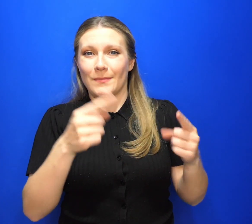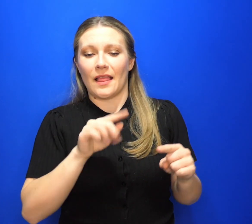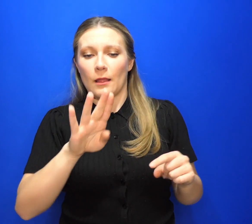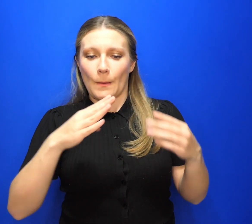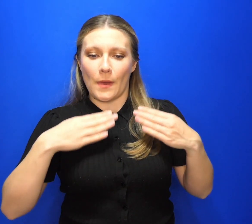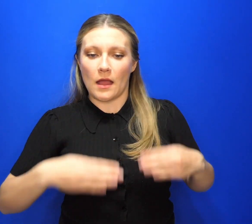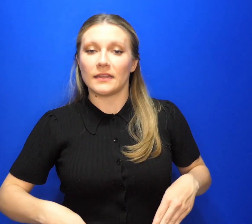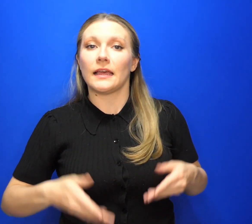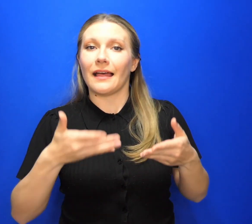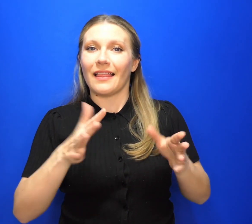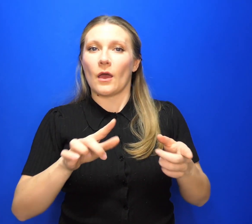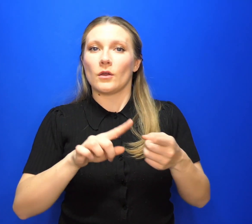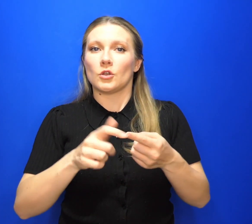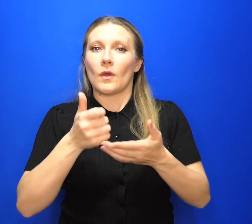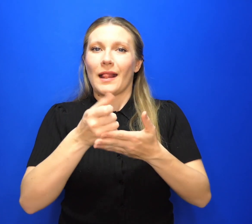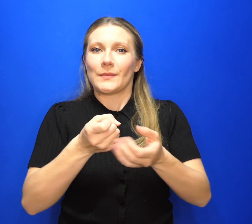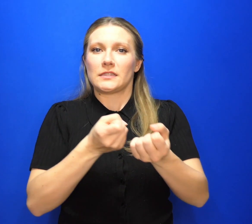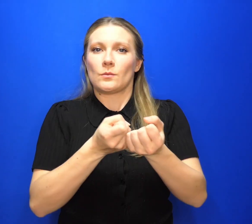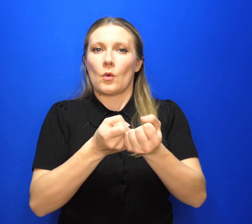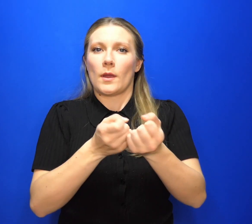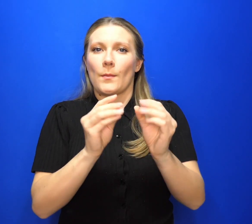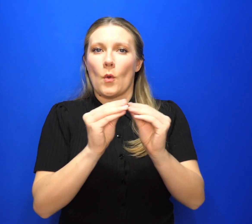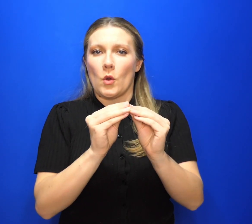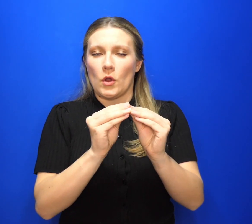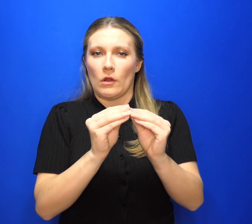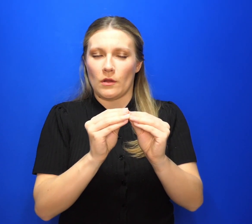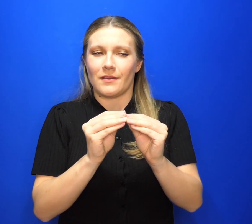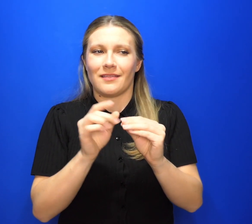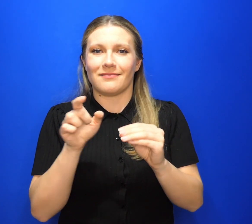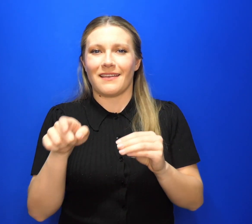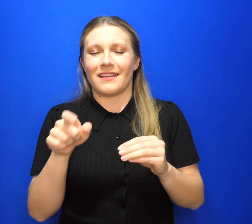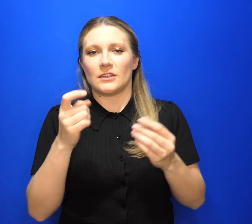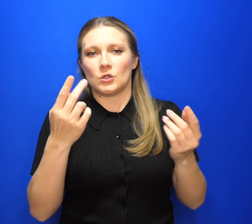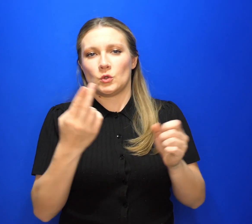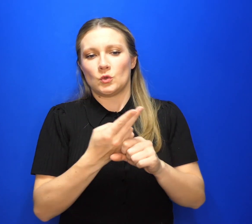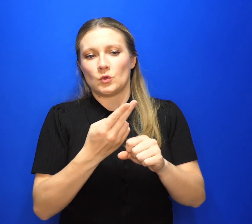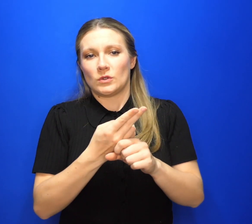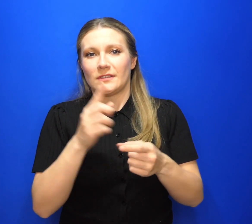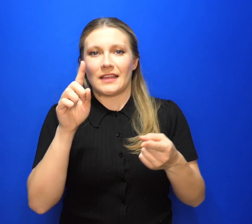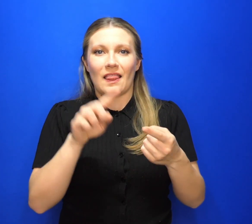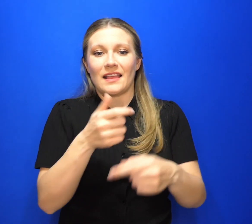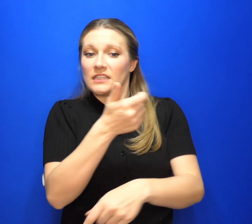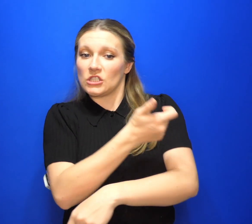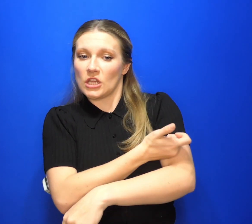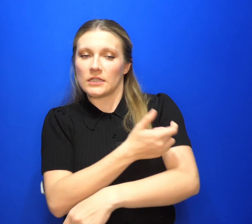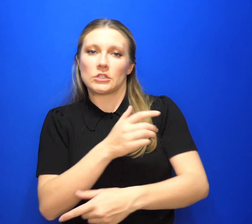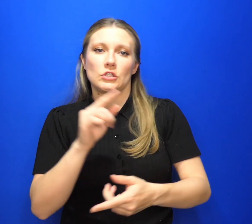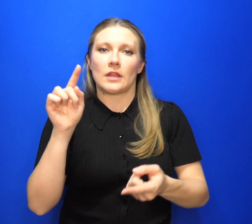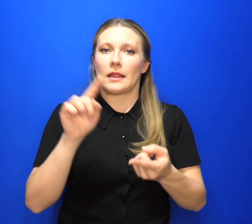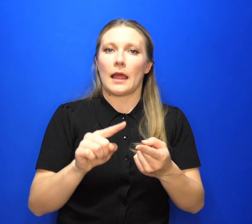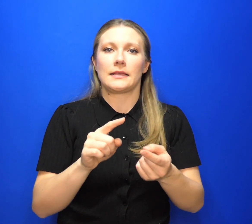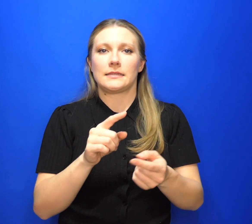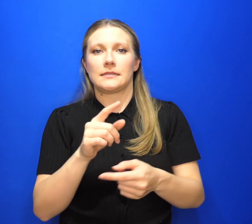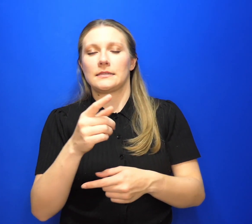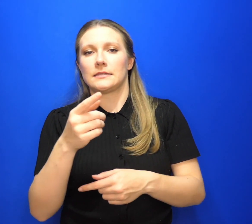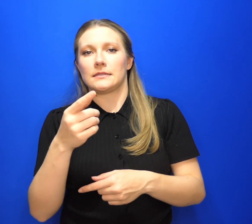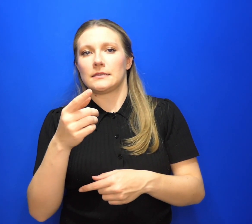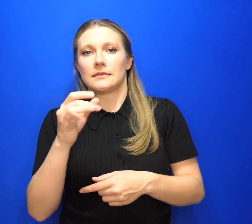to use less injection, less pumped insulin, less, right? Yeah. What did that bring